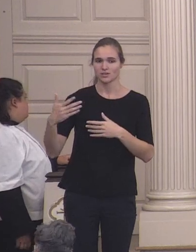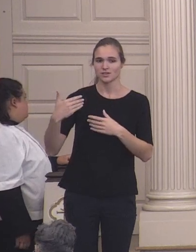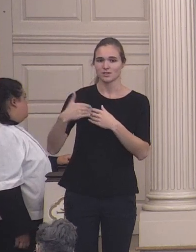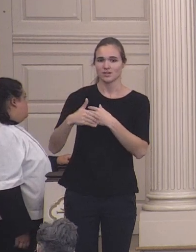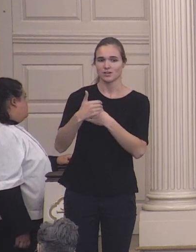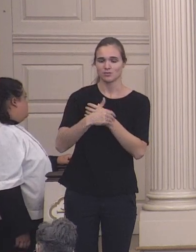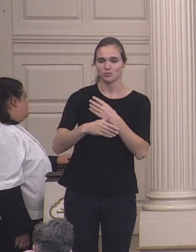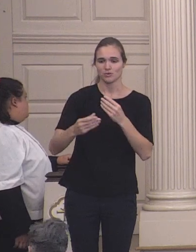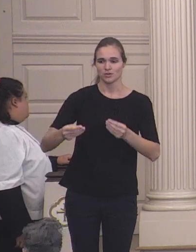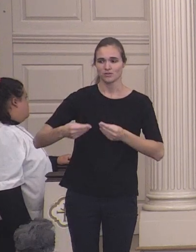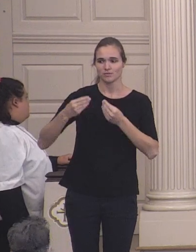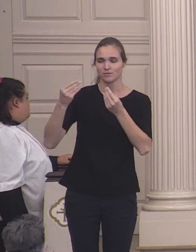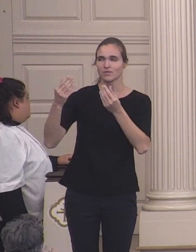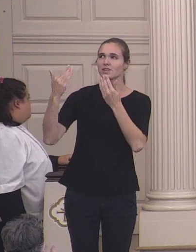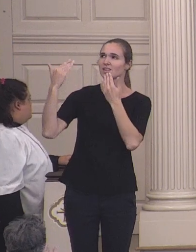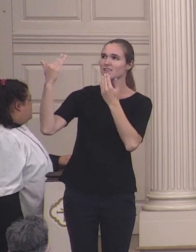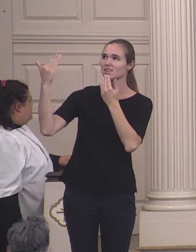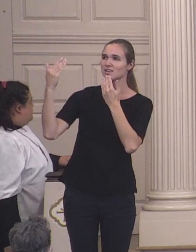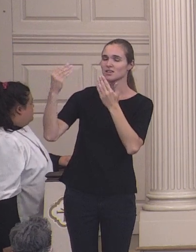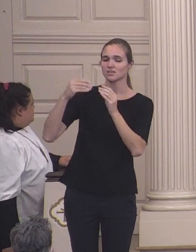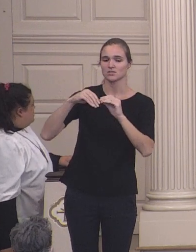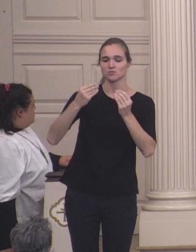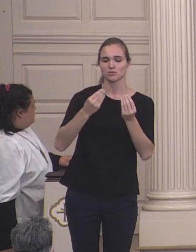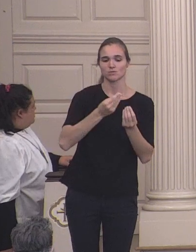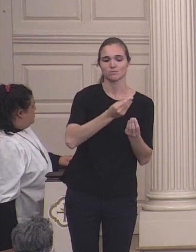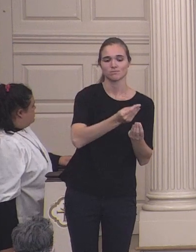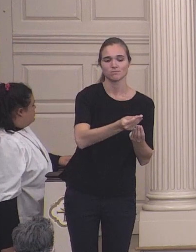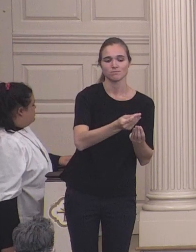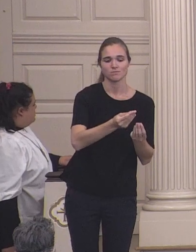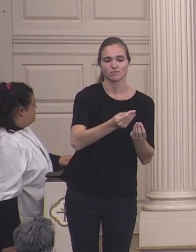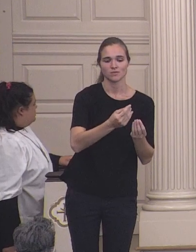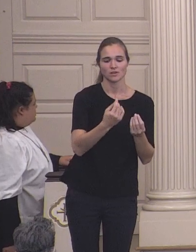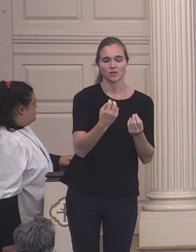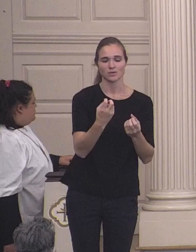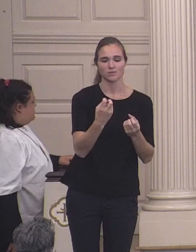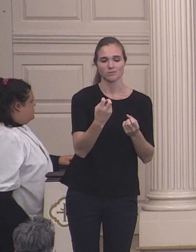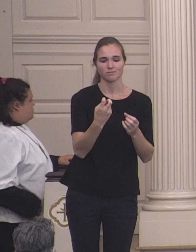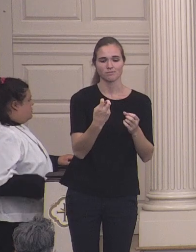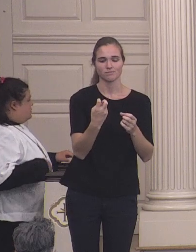thanks, broke it and gave it to his disciples, saying,